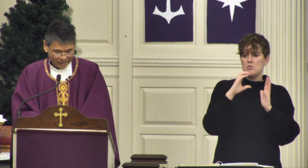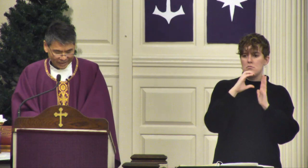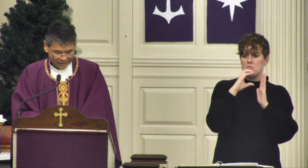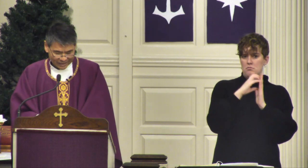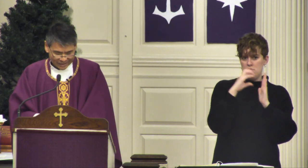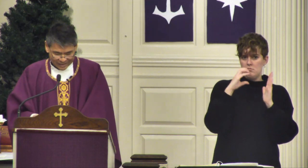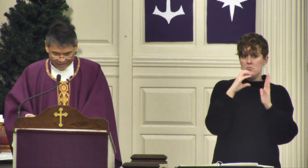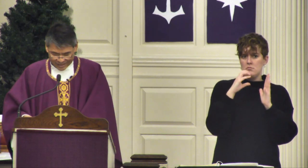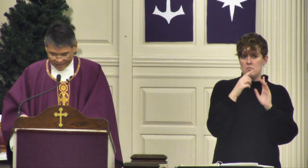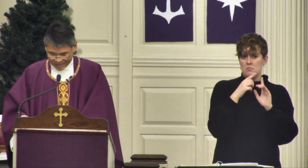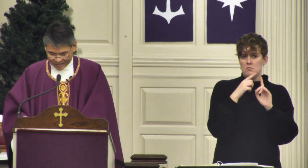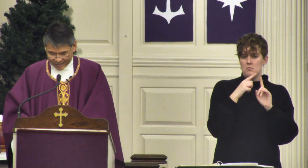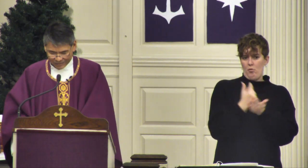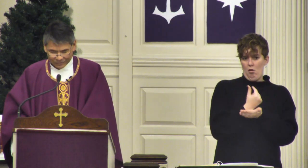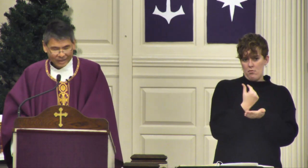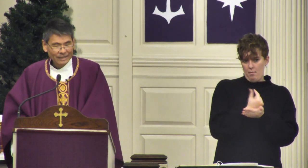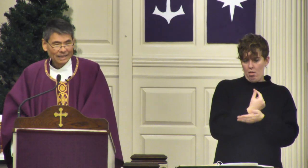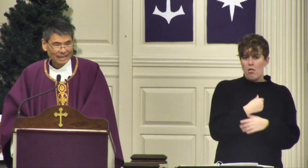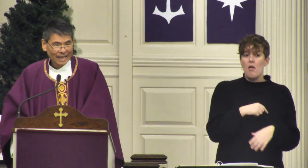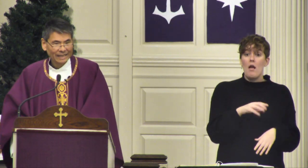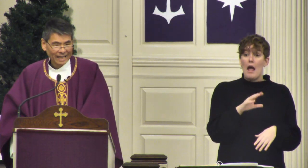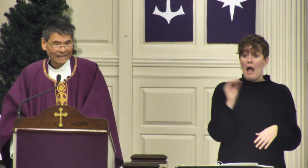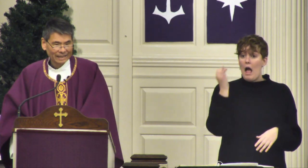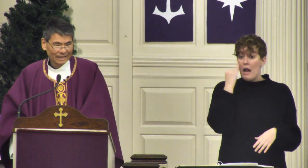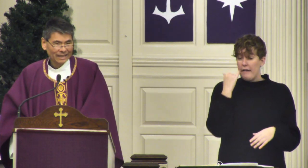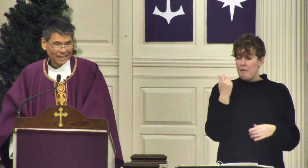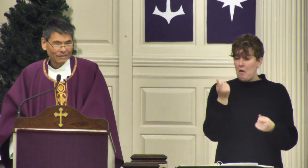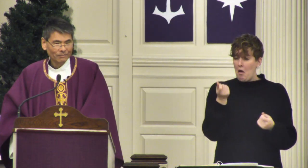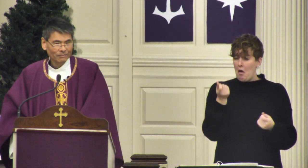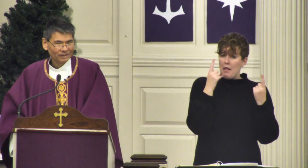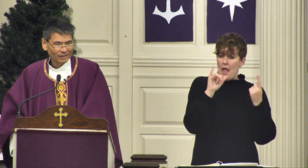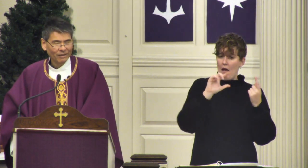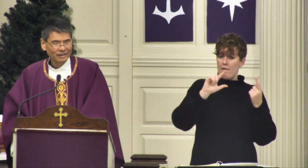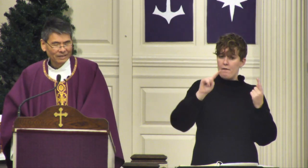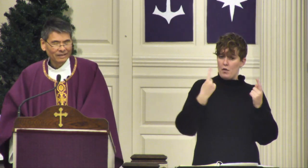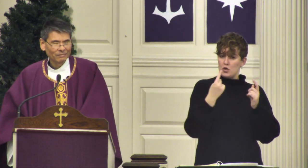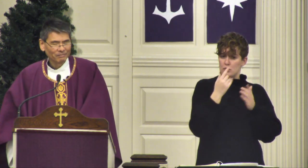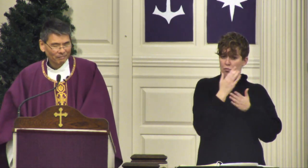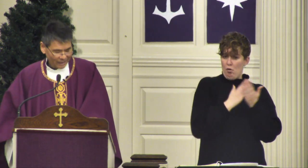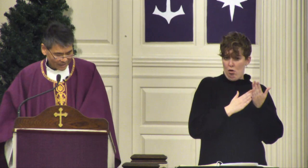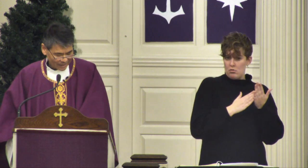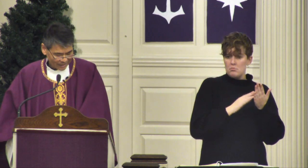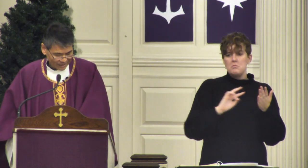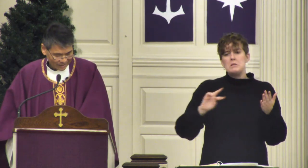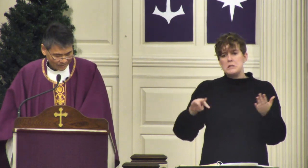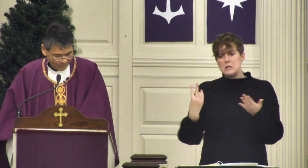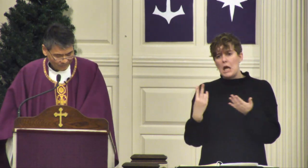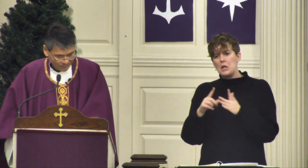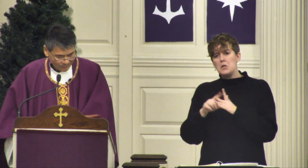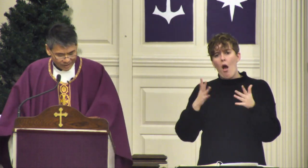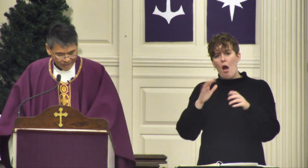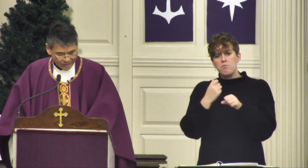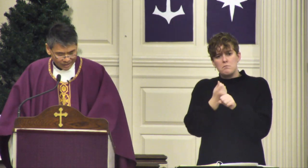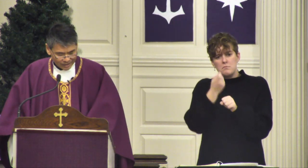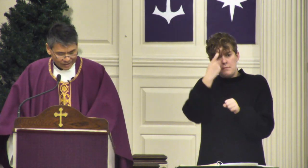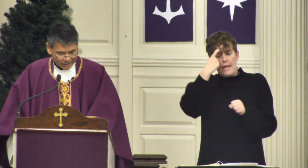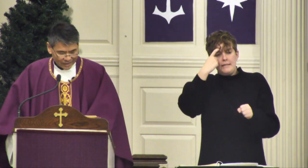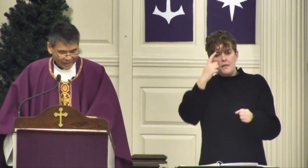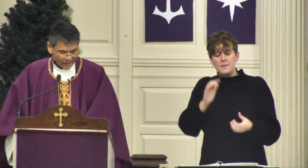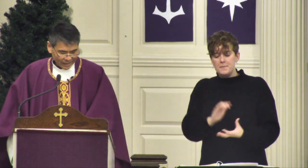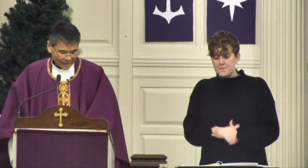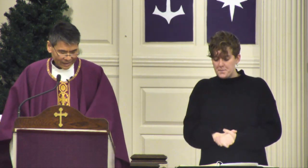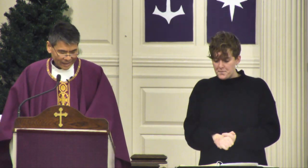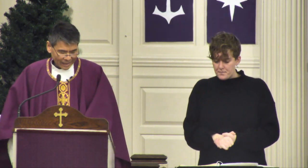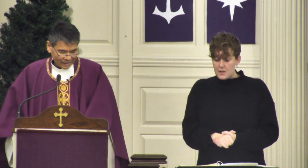the reading. And if we understand that, the second part starts to make sense. The